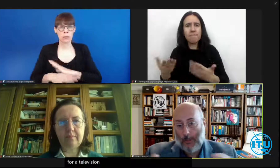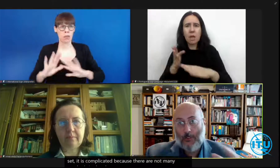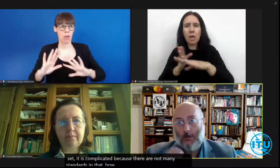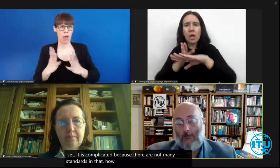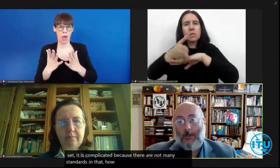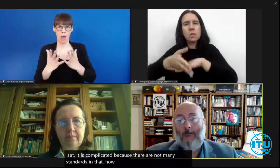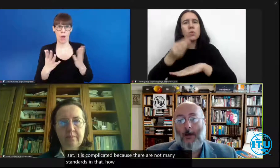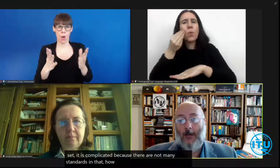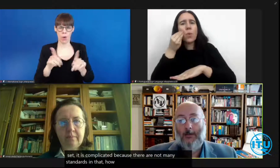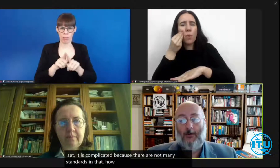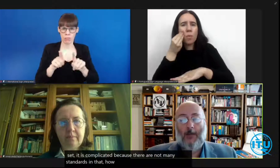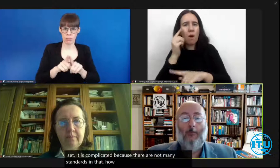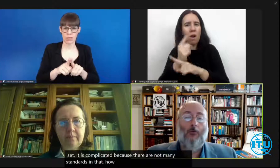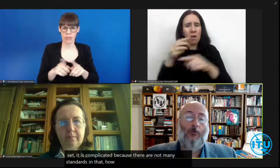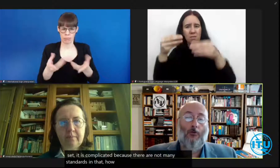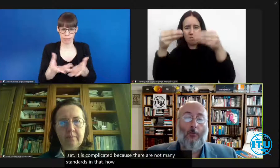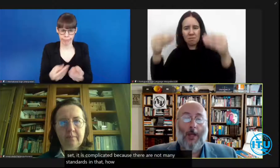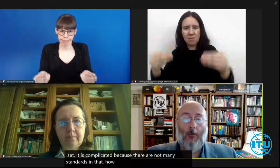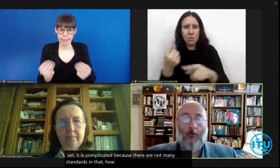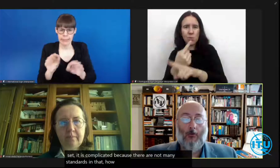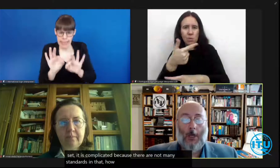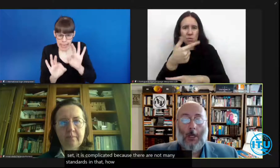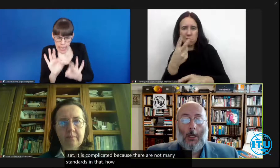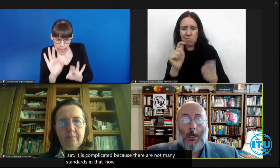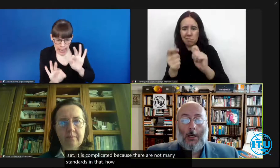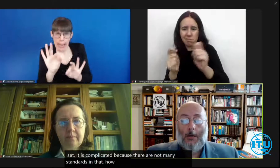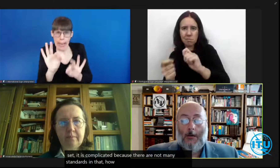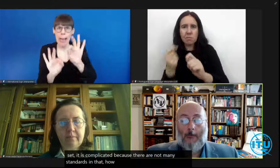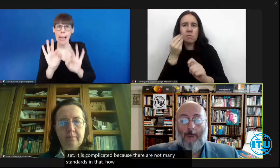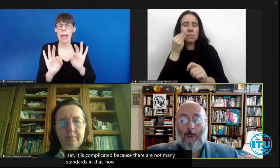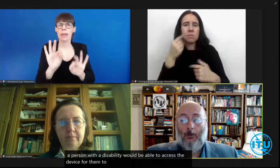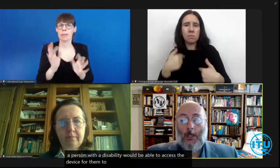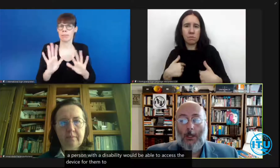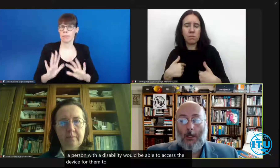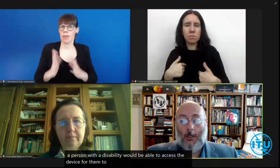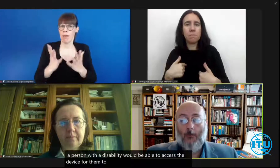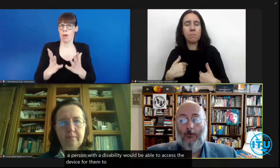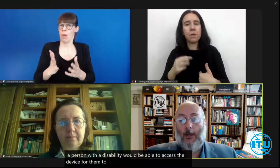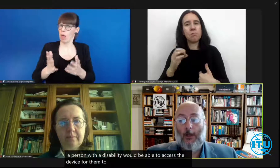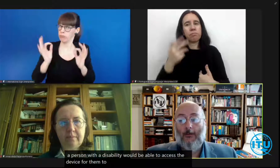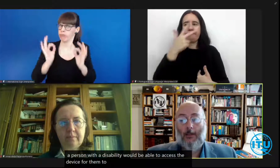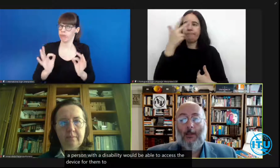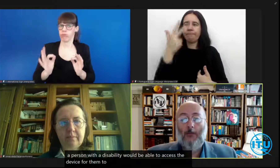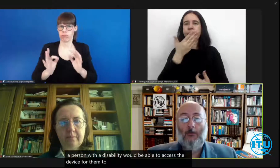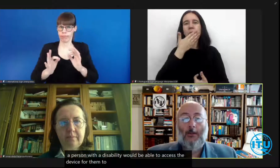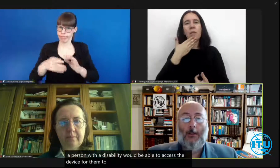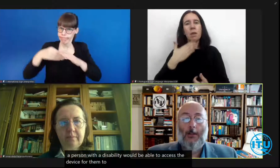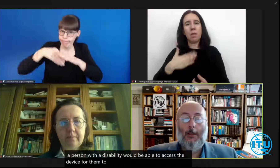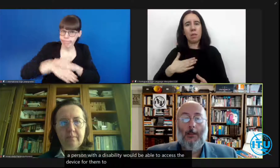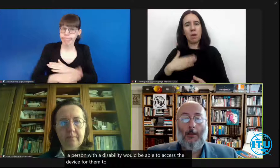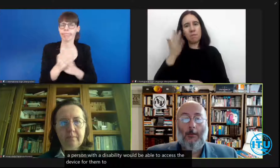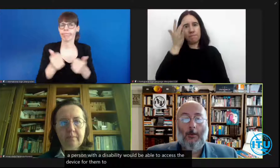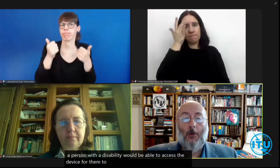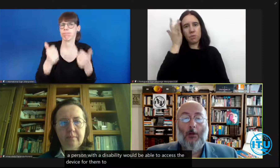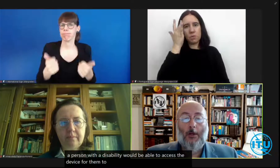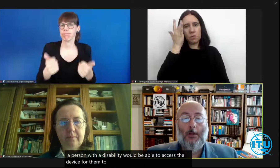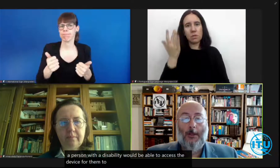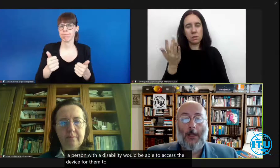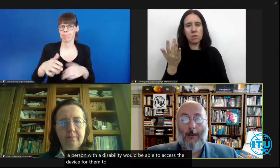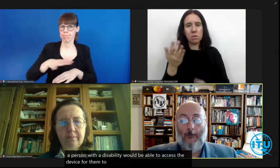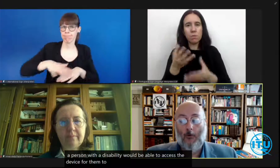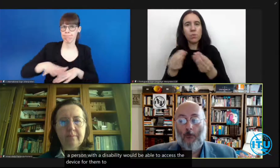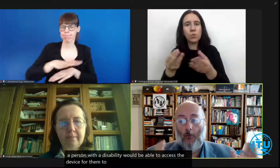the configuration of the device for them to be able to fully easily use the